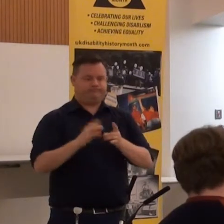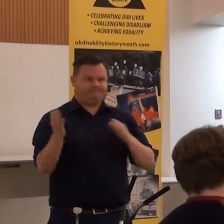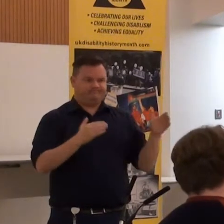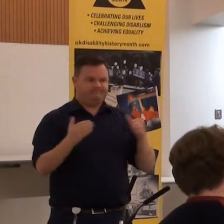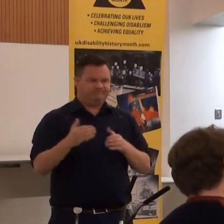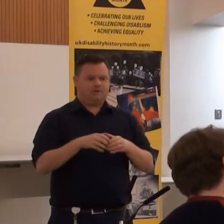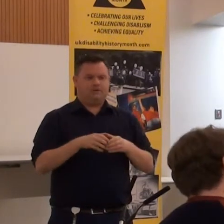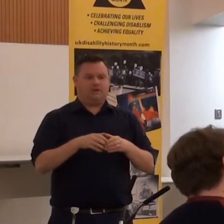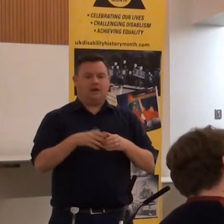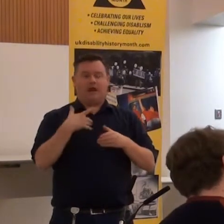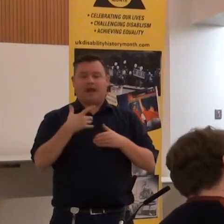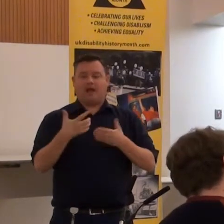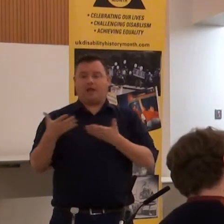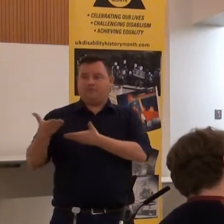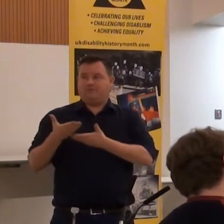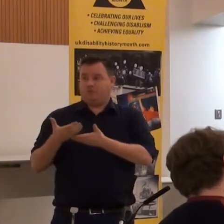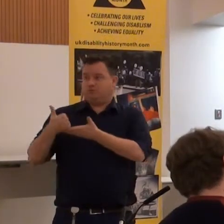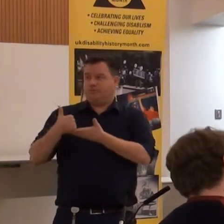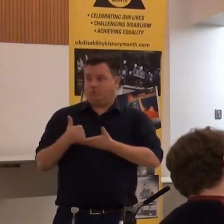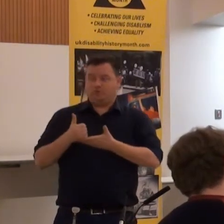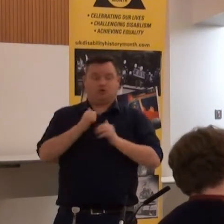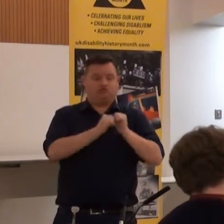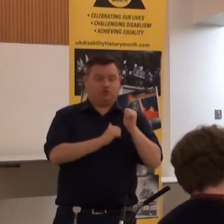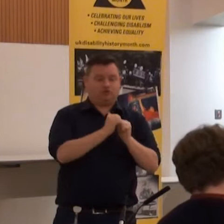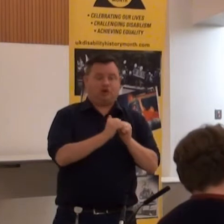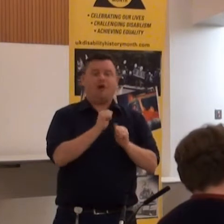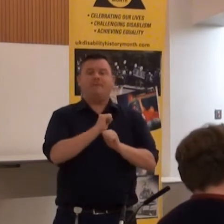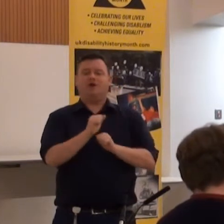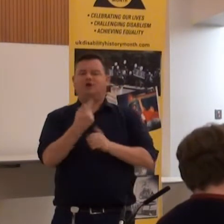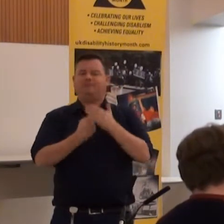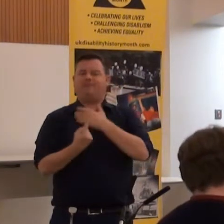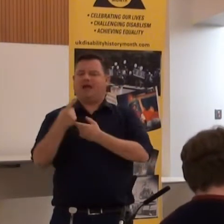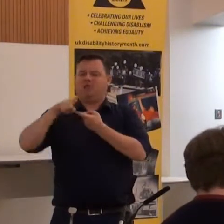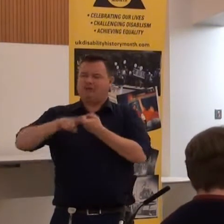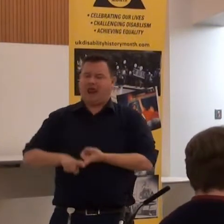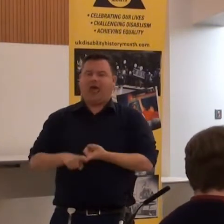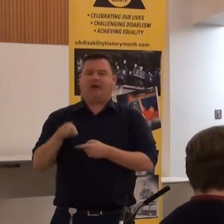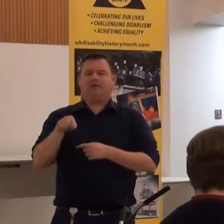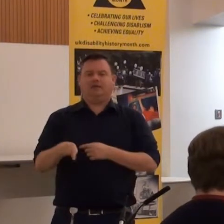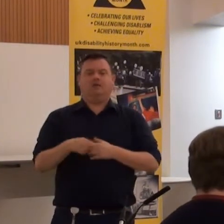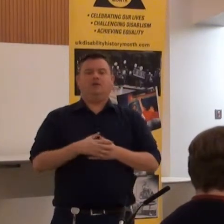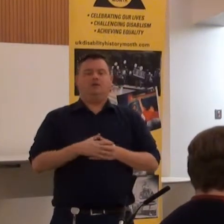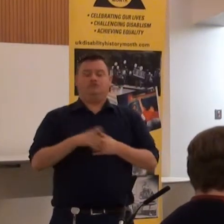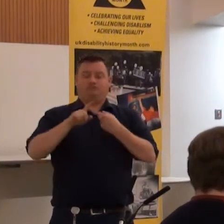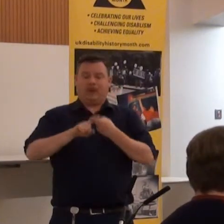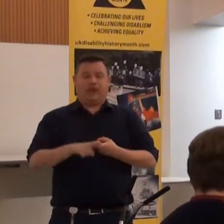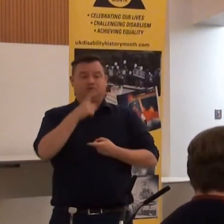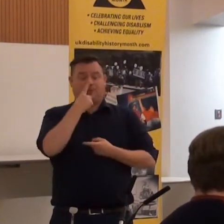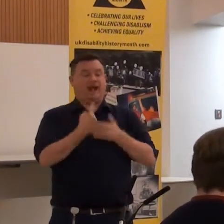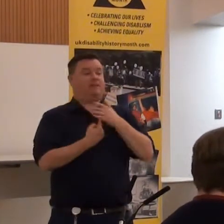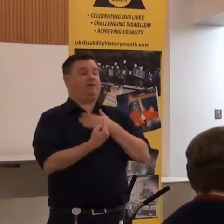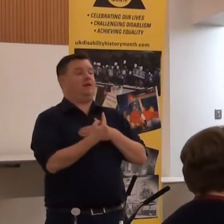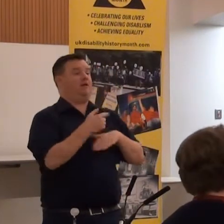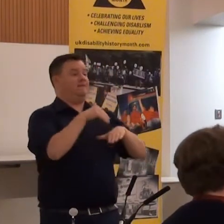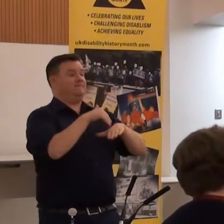who can provide the support and some kind of structure, but not be dependent on it. And so that we can be effective without